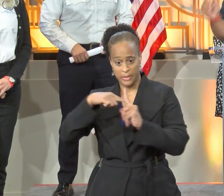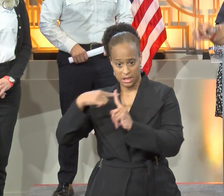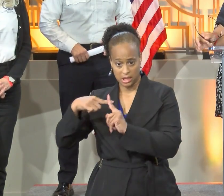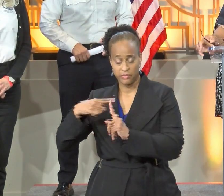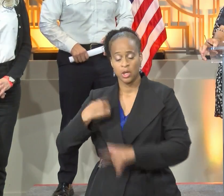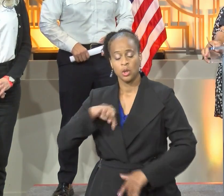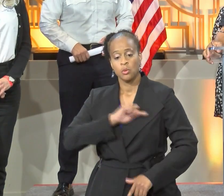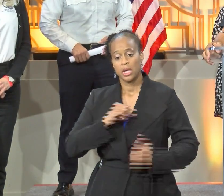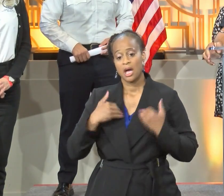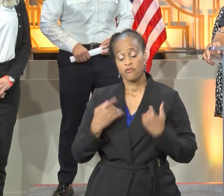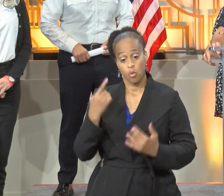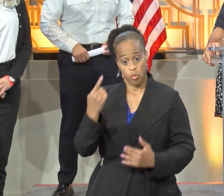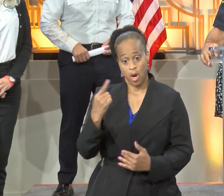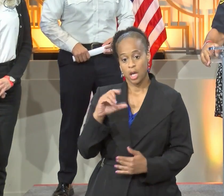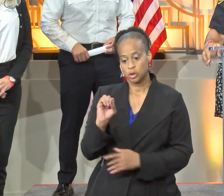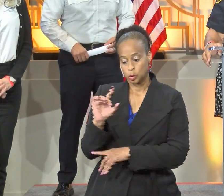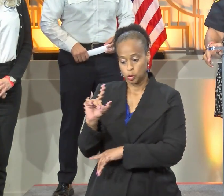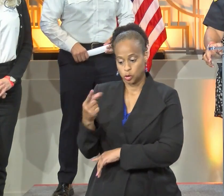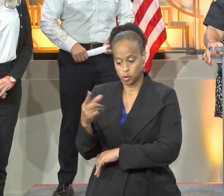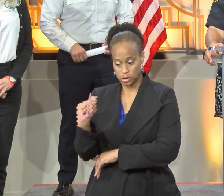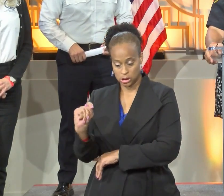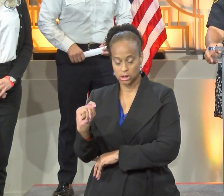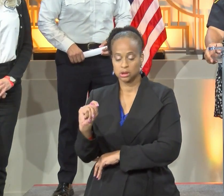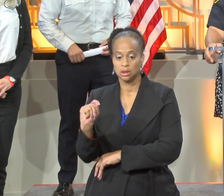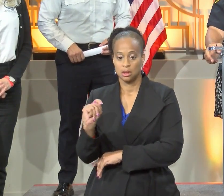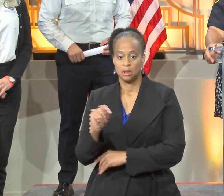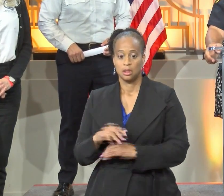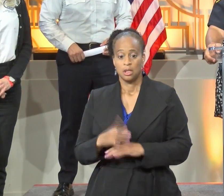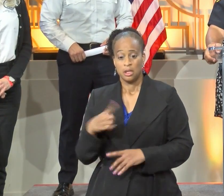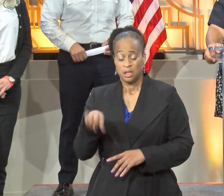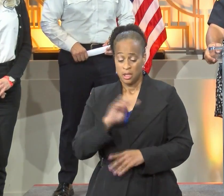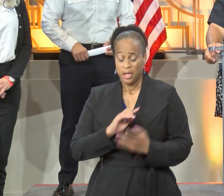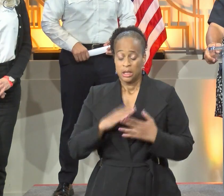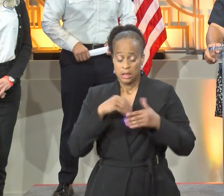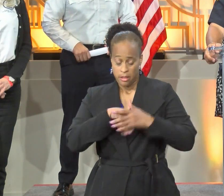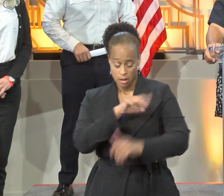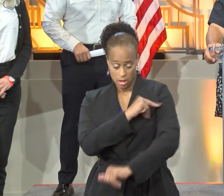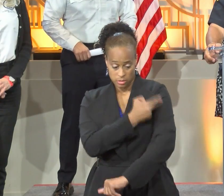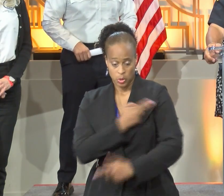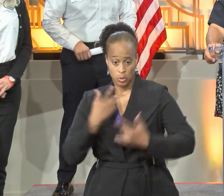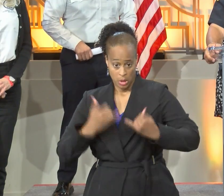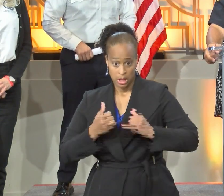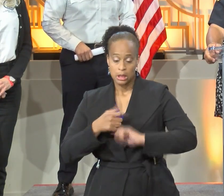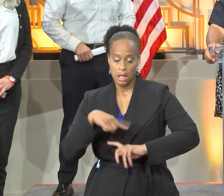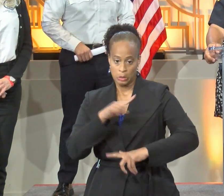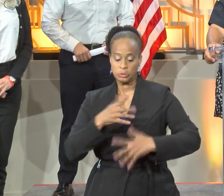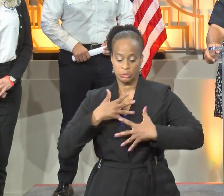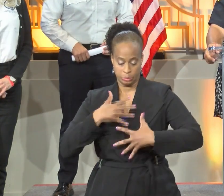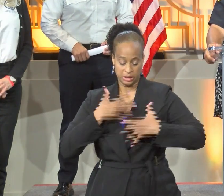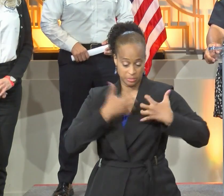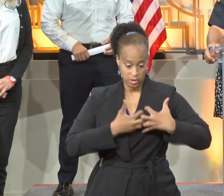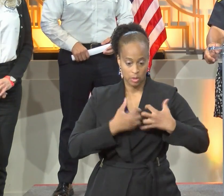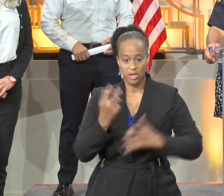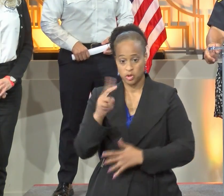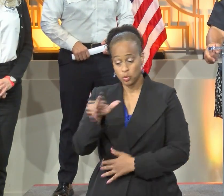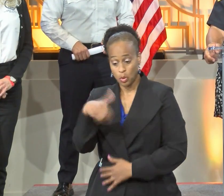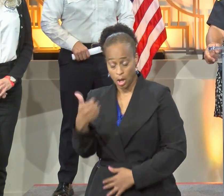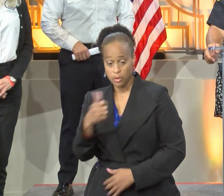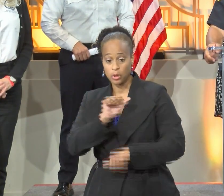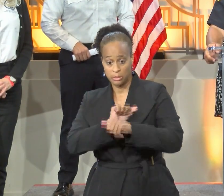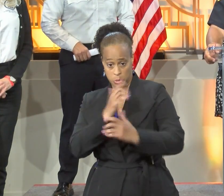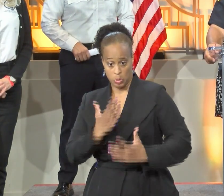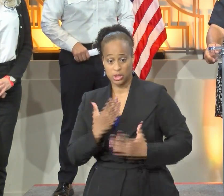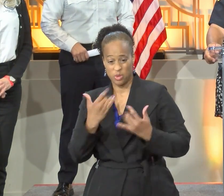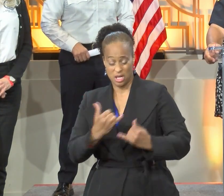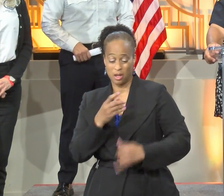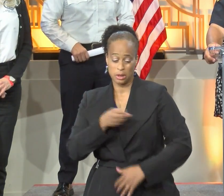have 1 sergeant who's on a respirator, and we have 2 other employees that are hospitalized